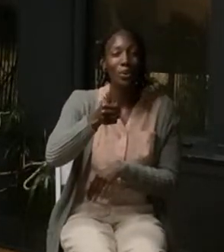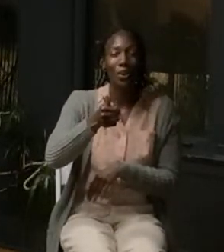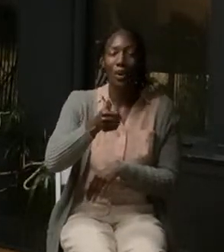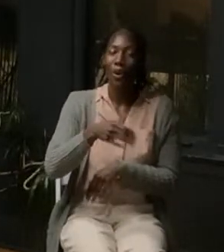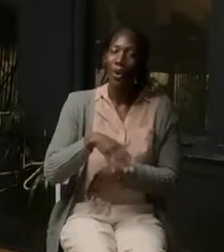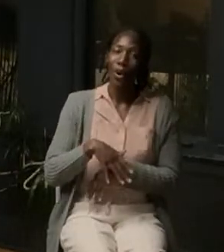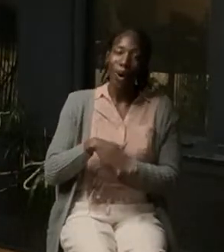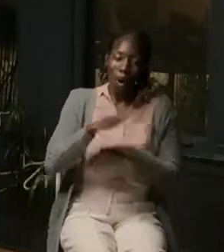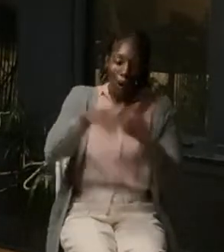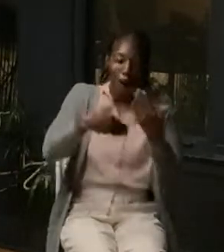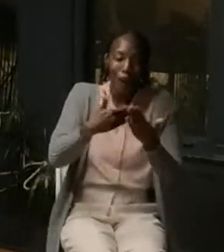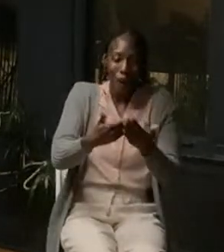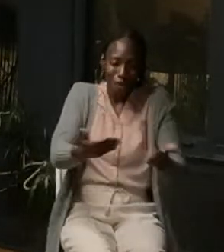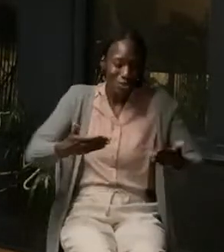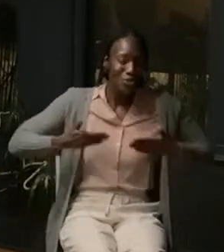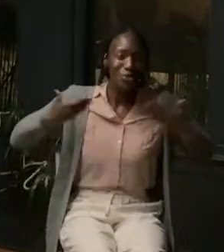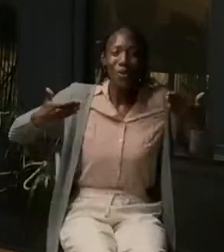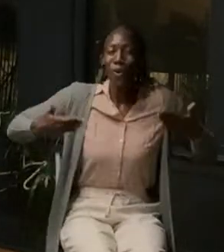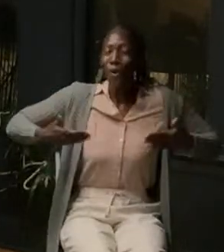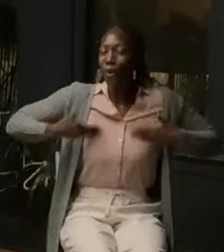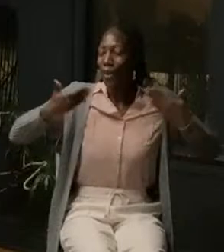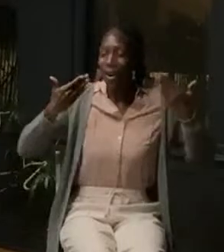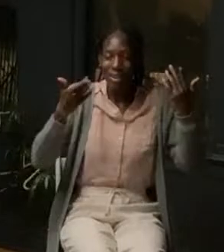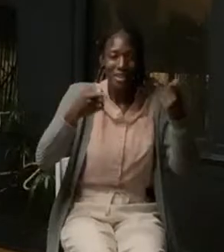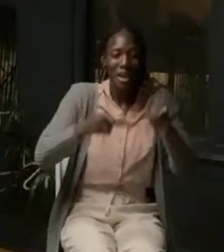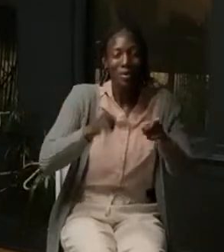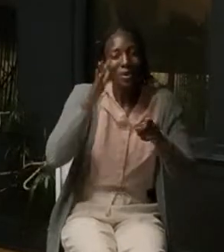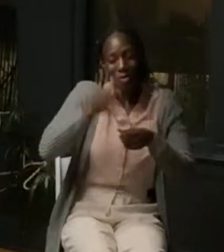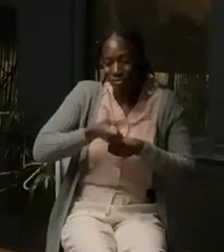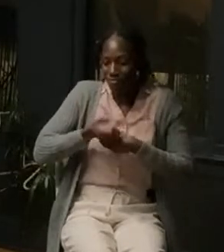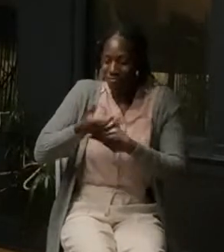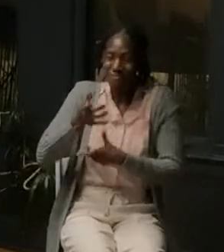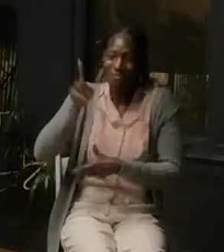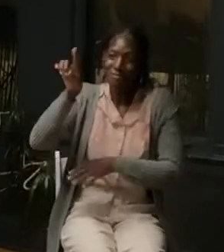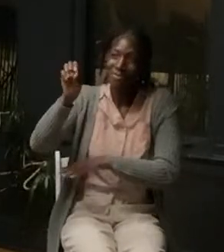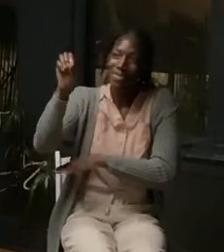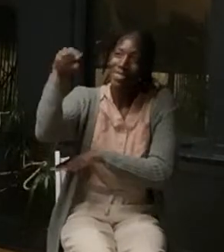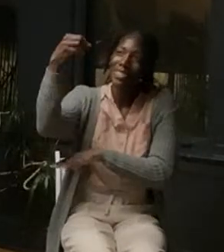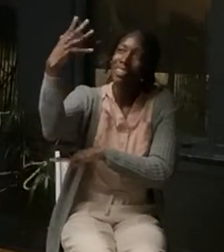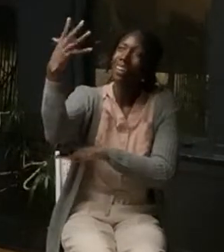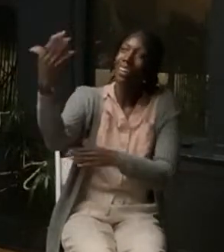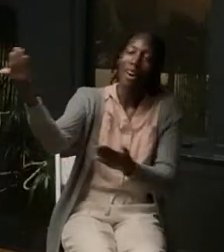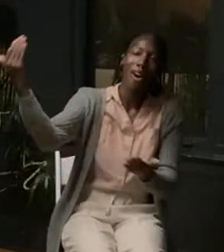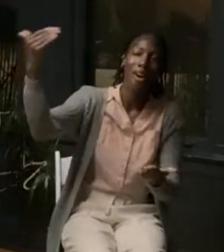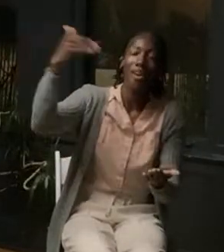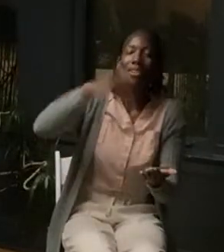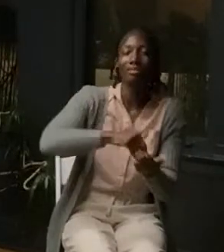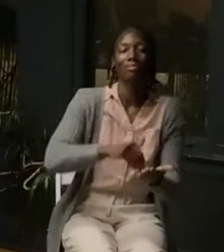all this joy gonna wear him out all over again.